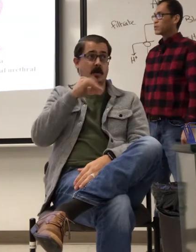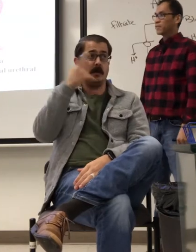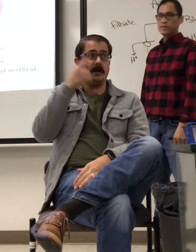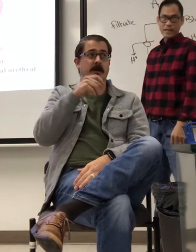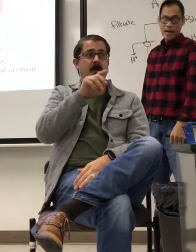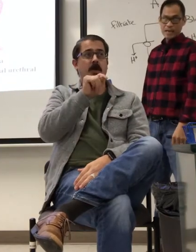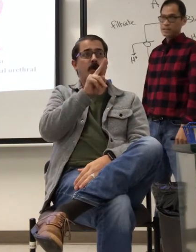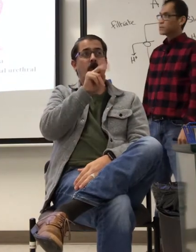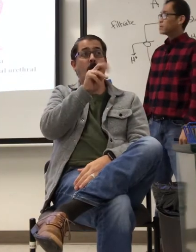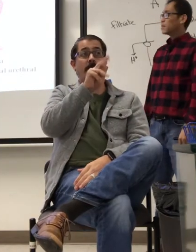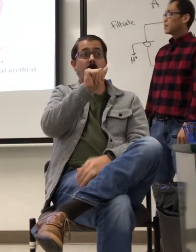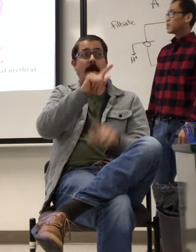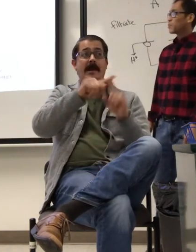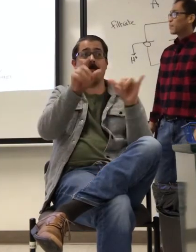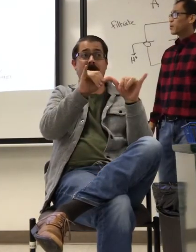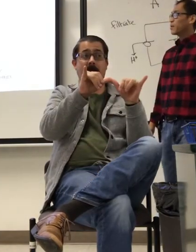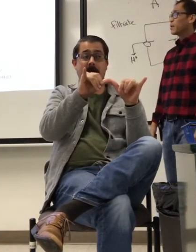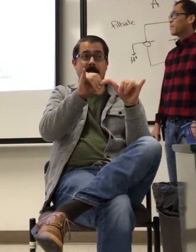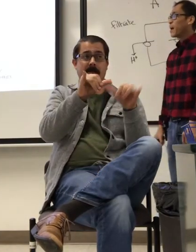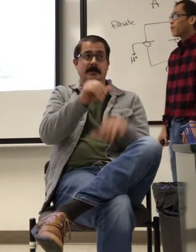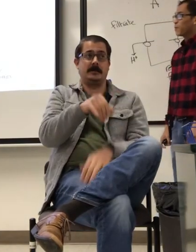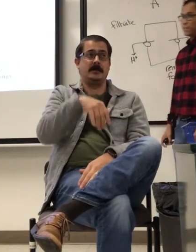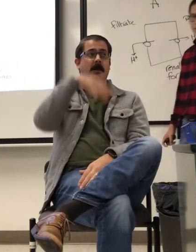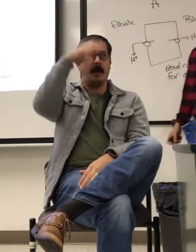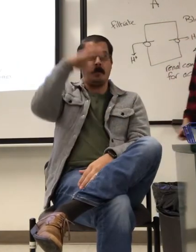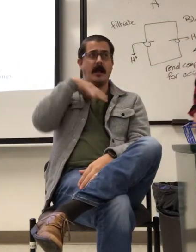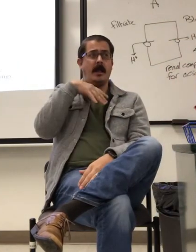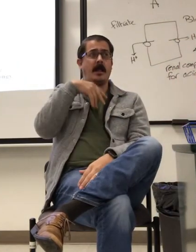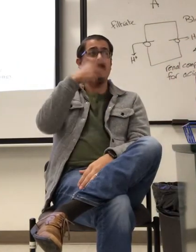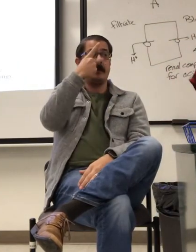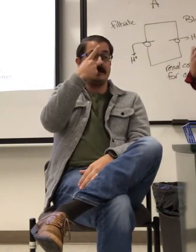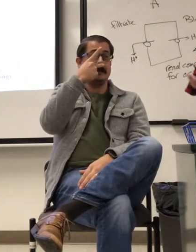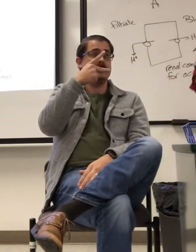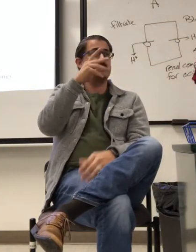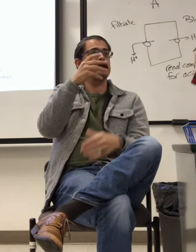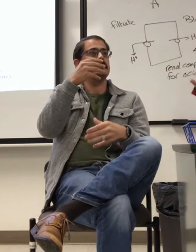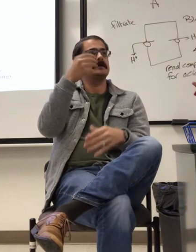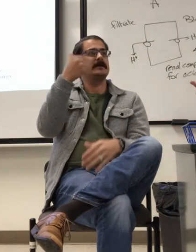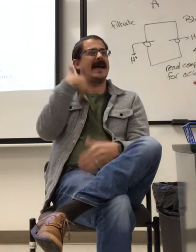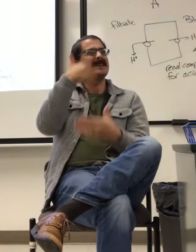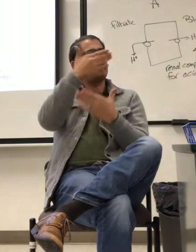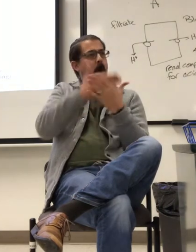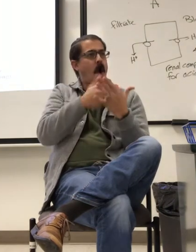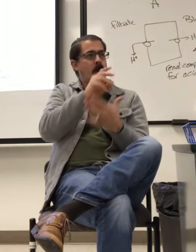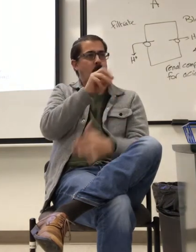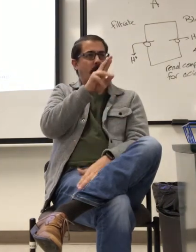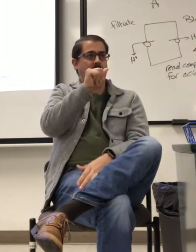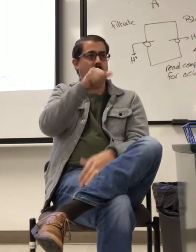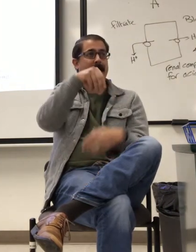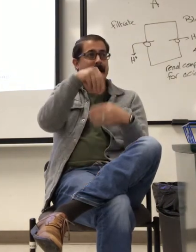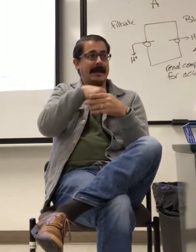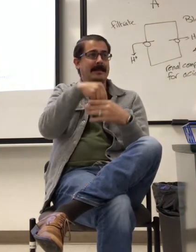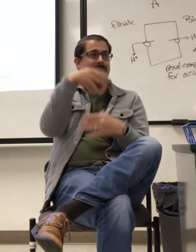urethra is a different size. Let's remember in the male that the penis contains part of the urethra,